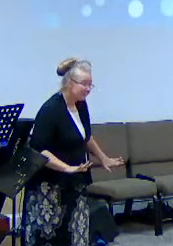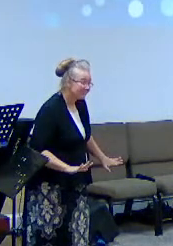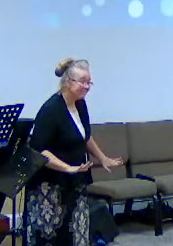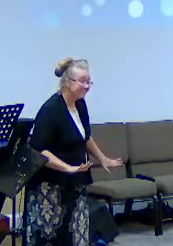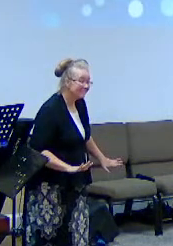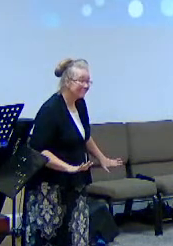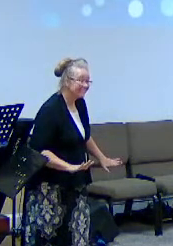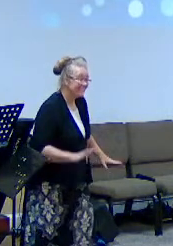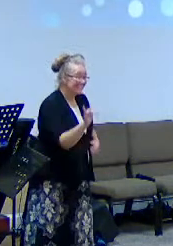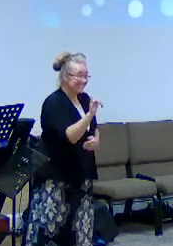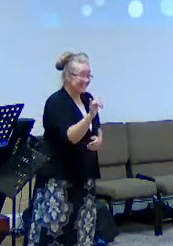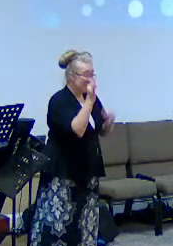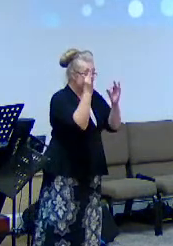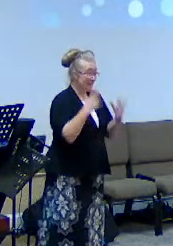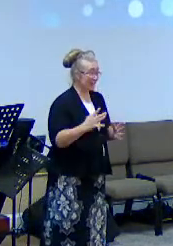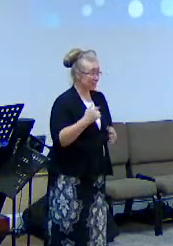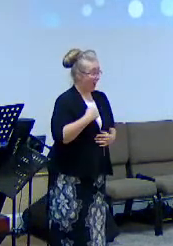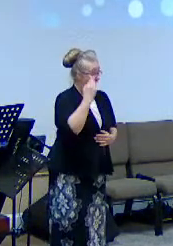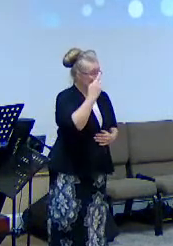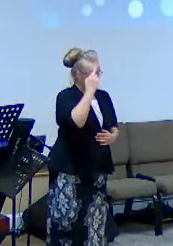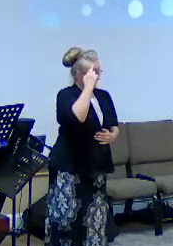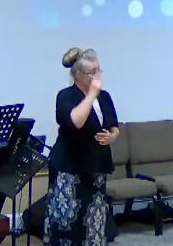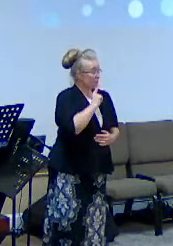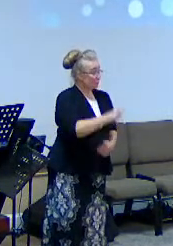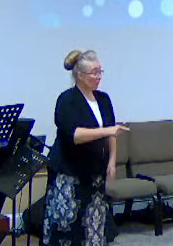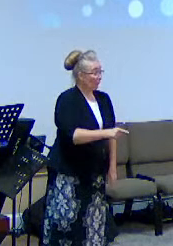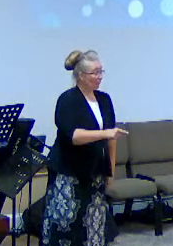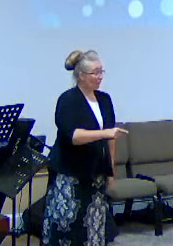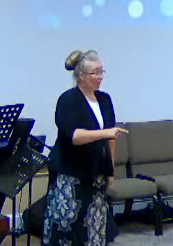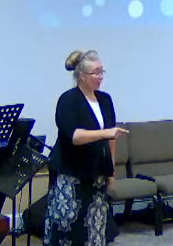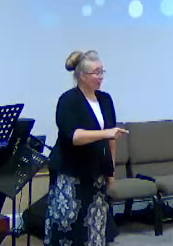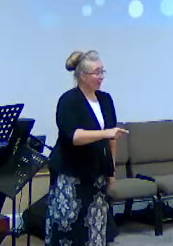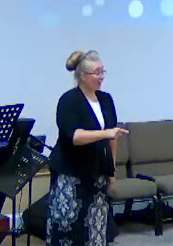And as a pastor, I've realized that's true here.